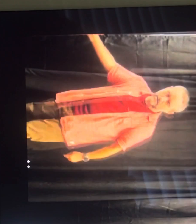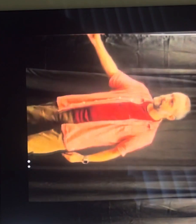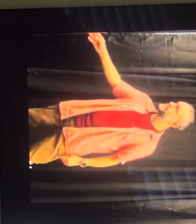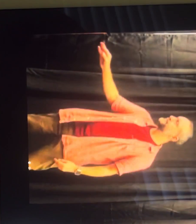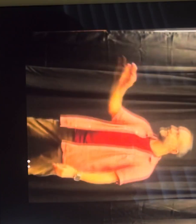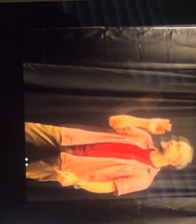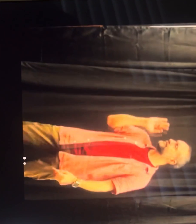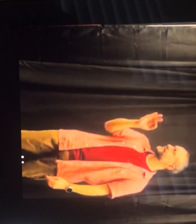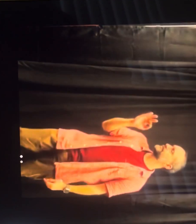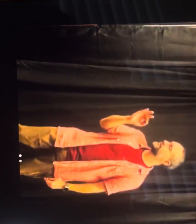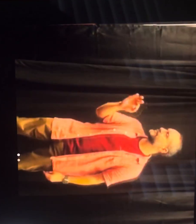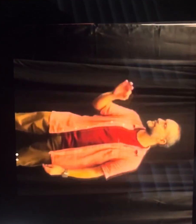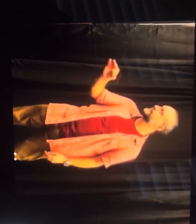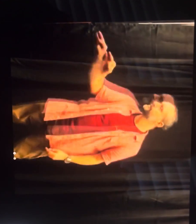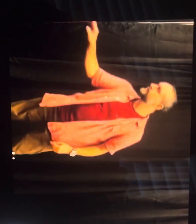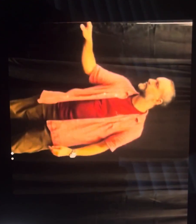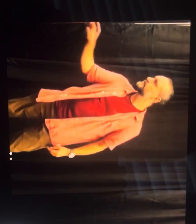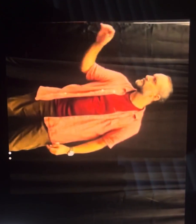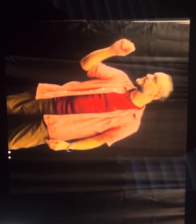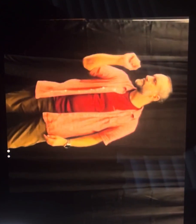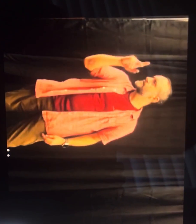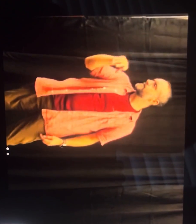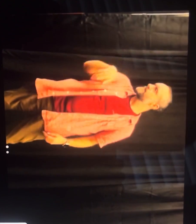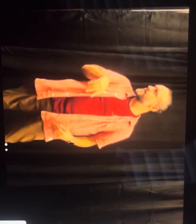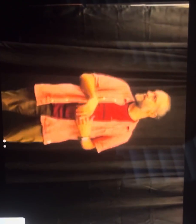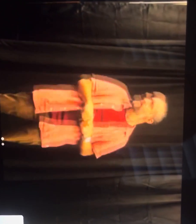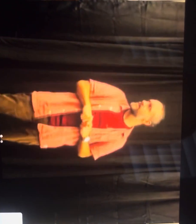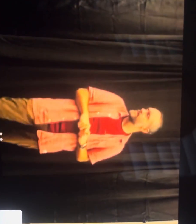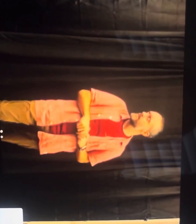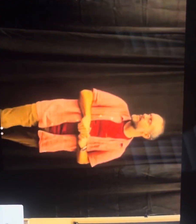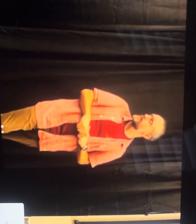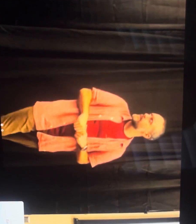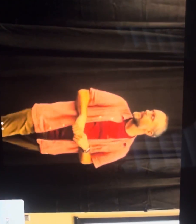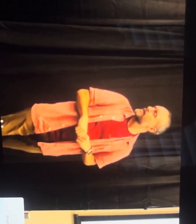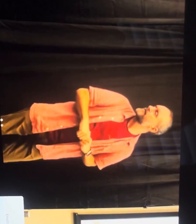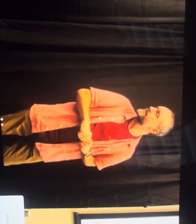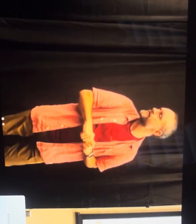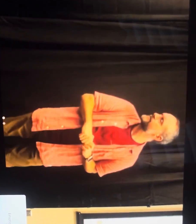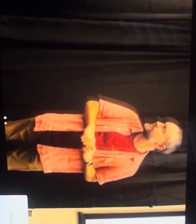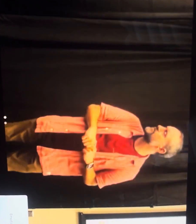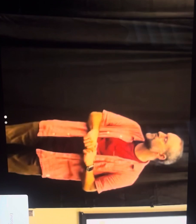All right, perfect. All right, okay.